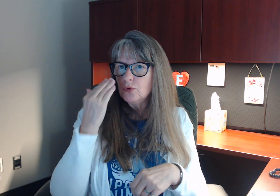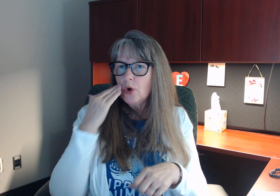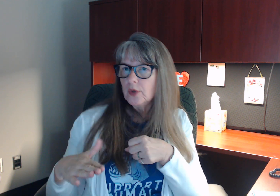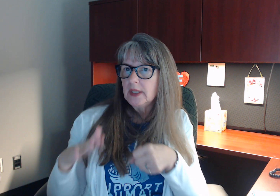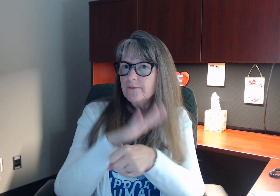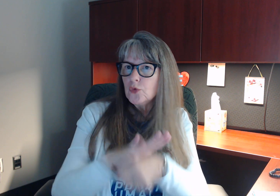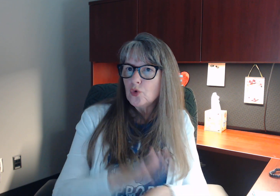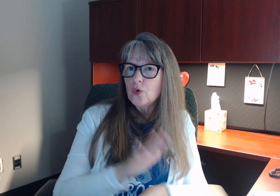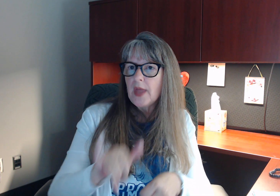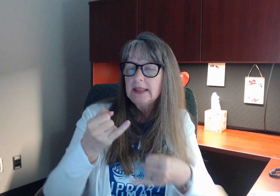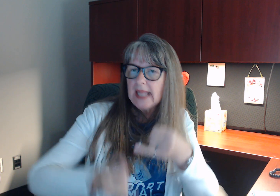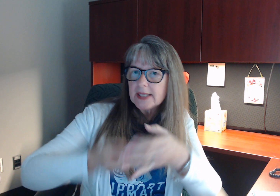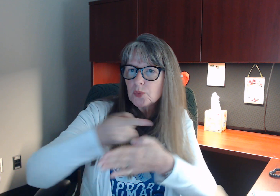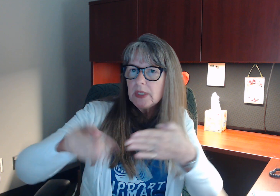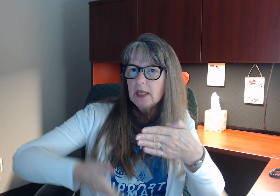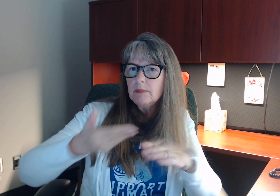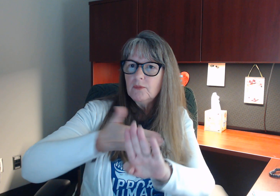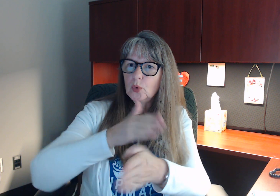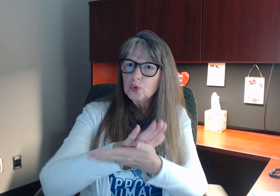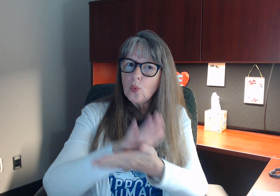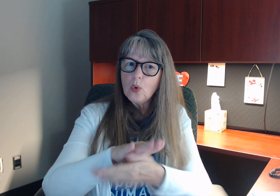they're going to get full that last weekend before school.